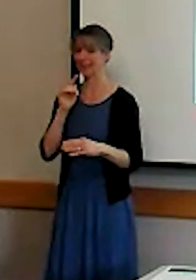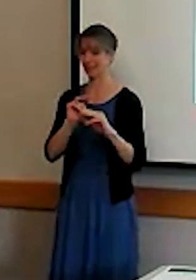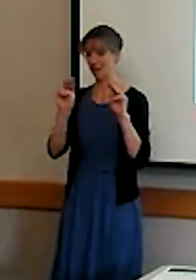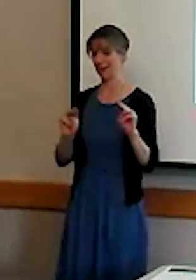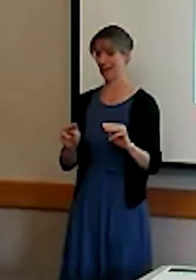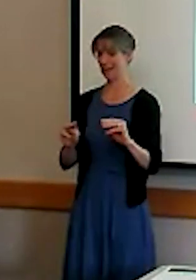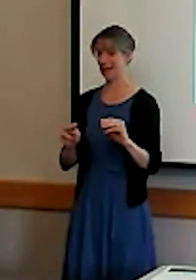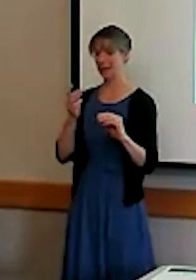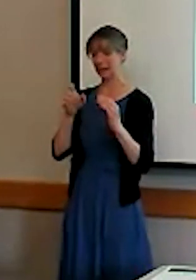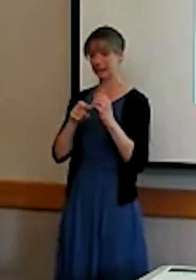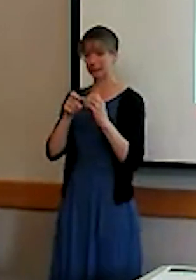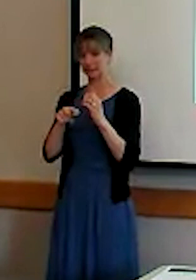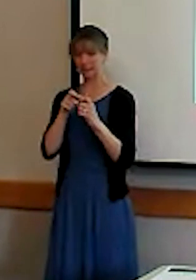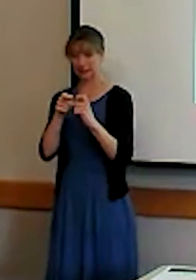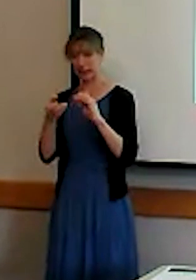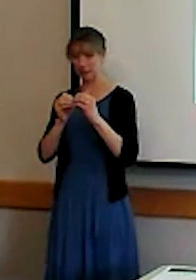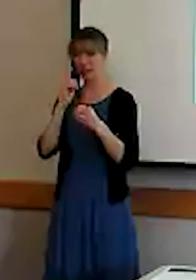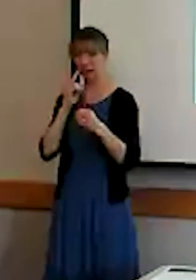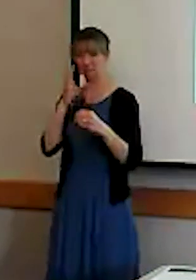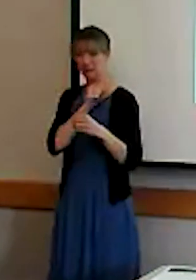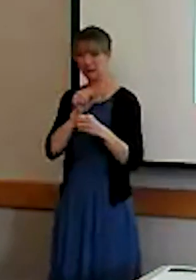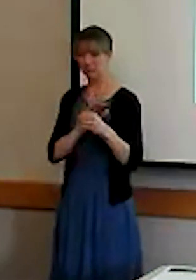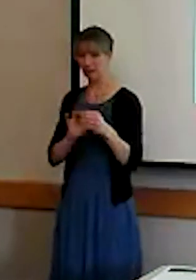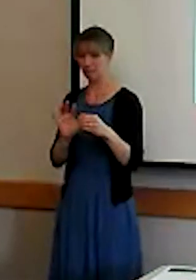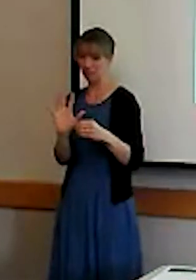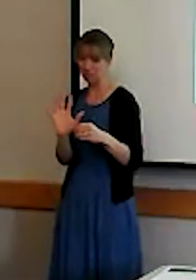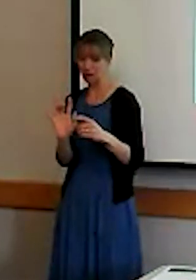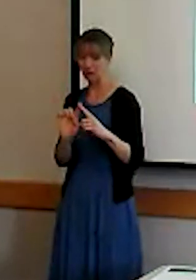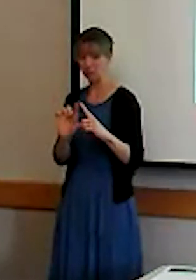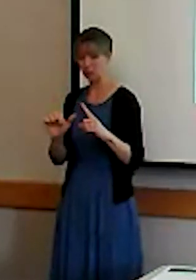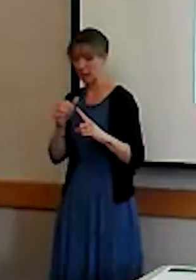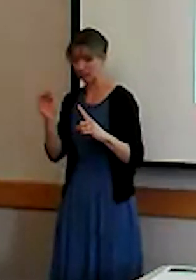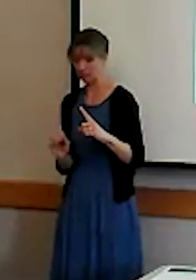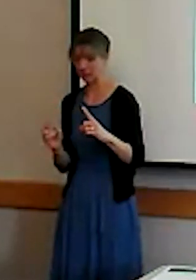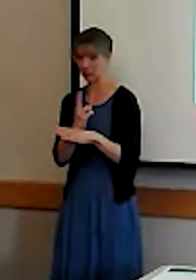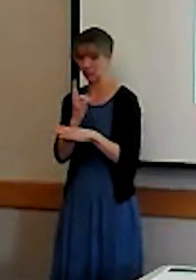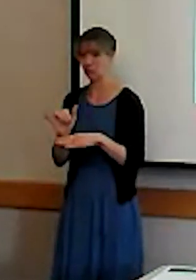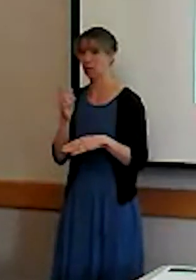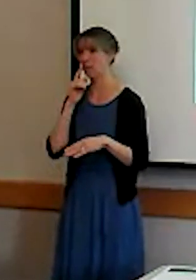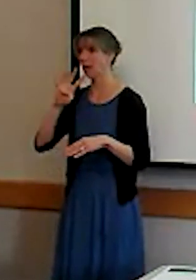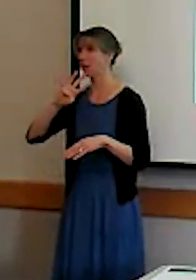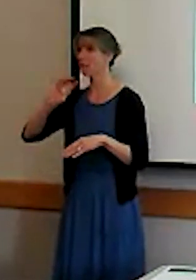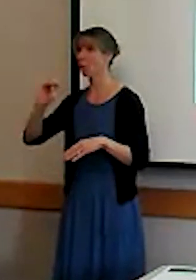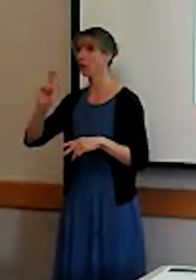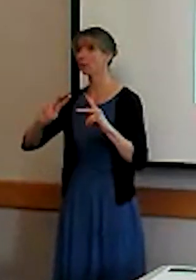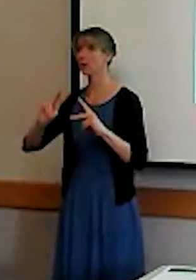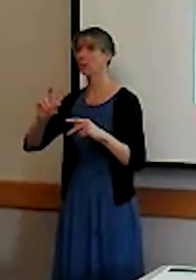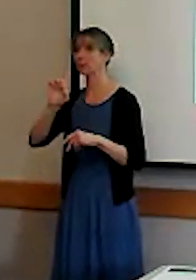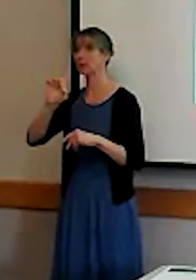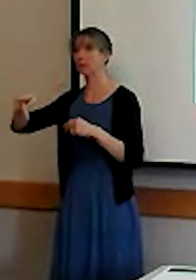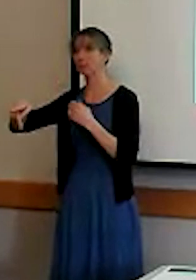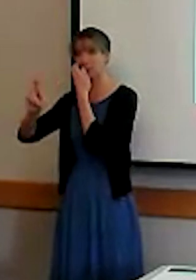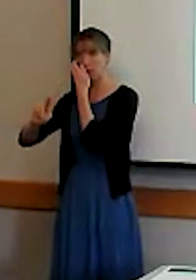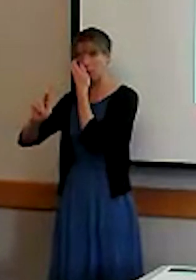Montana, I don't know the numbers exactly, but I would guess closer to 5 to 10%. I think we have 40 people in the